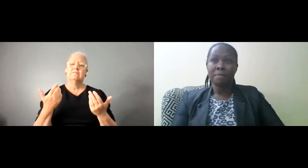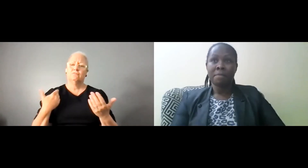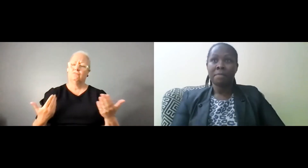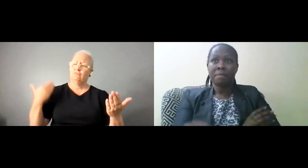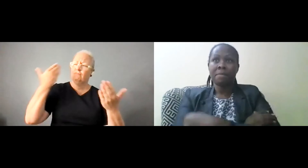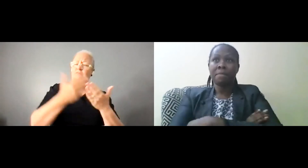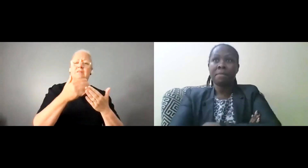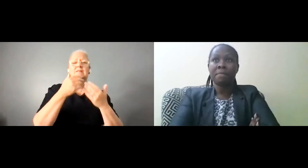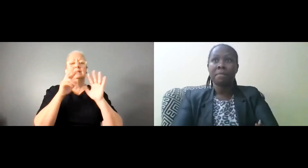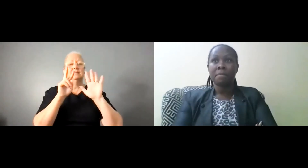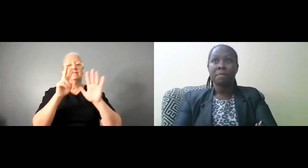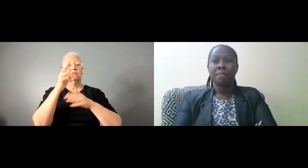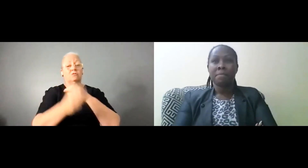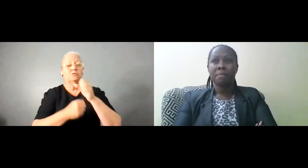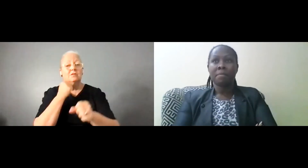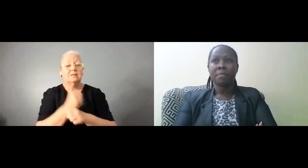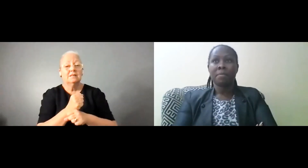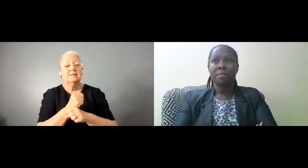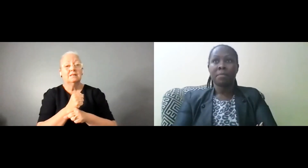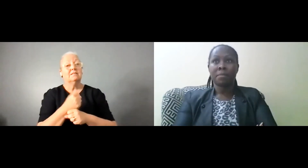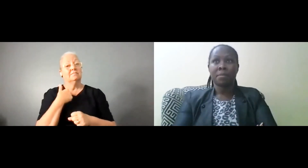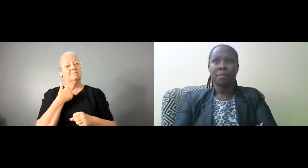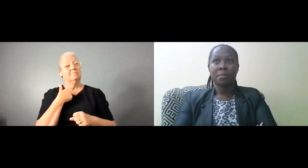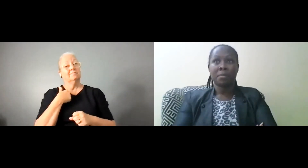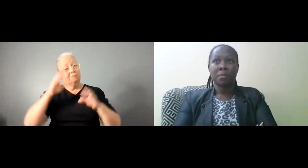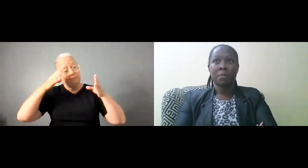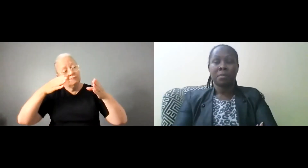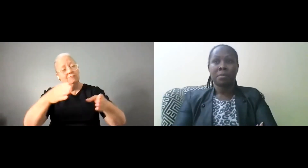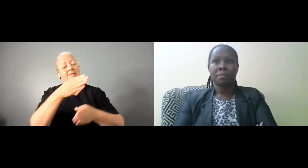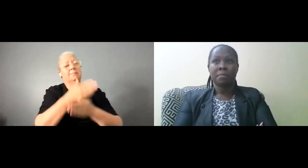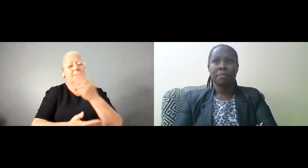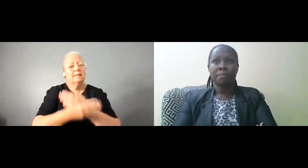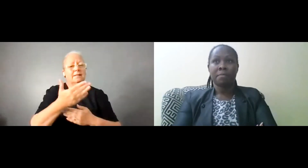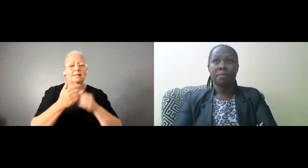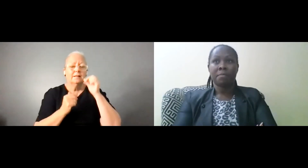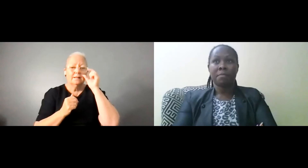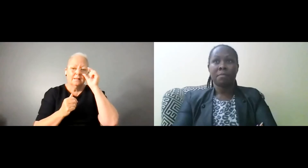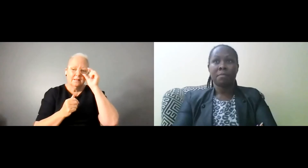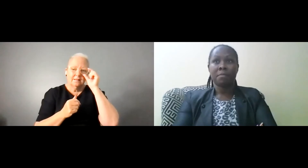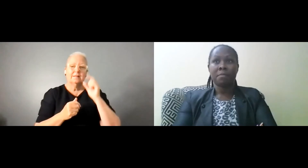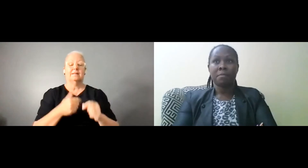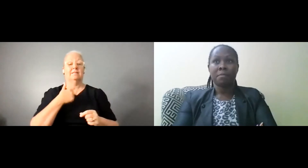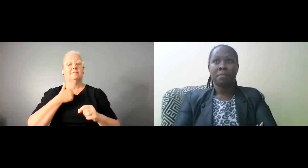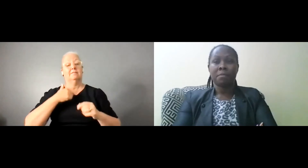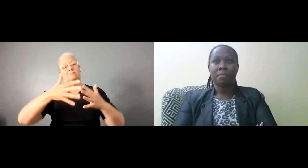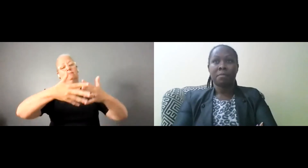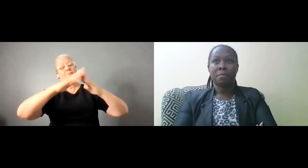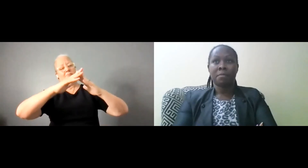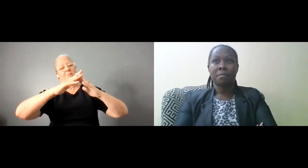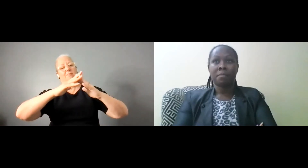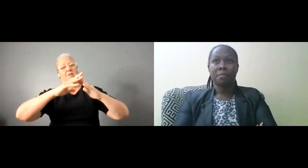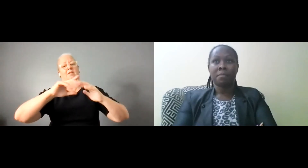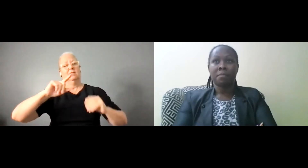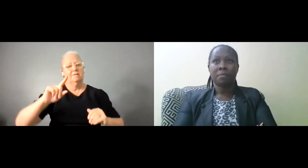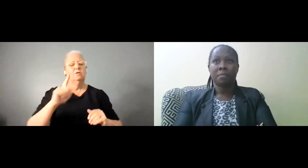their rights, I have achieved to establish the first disability department